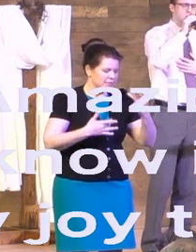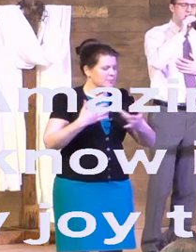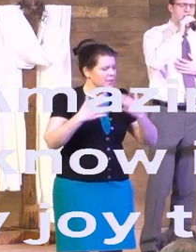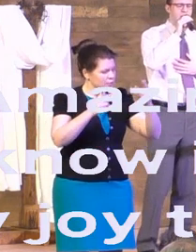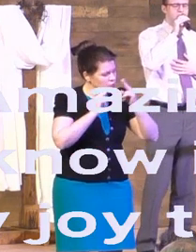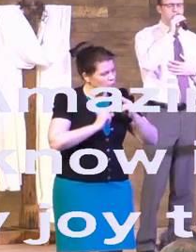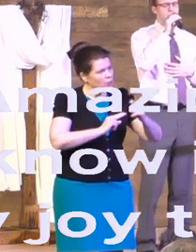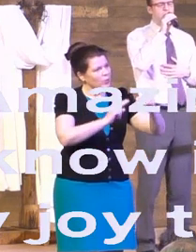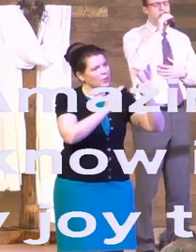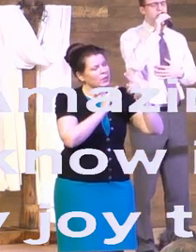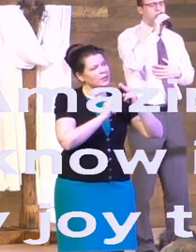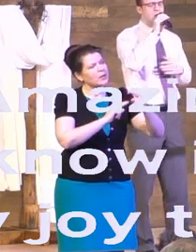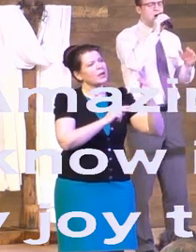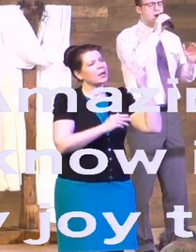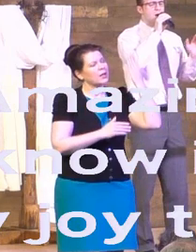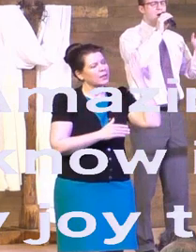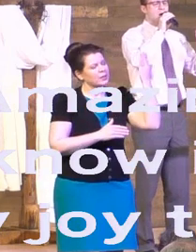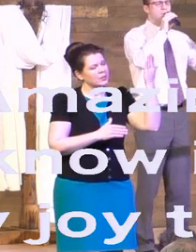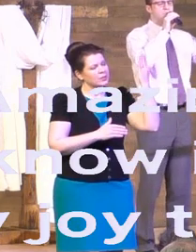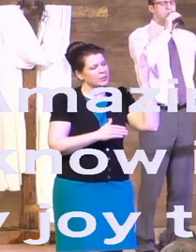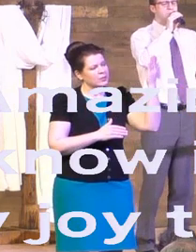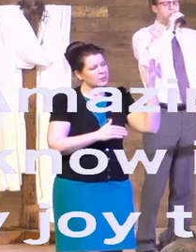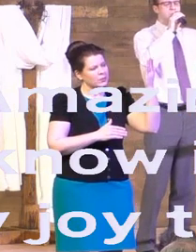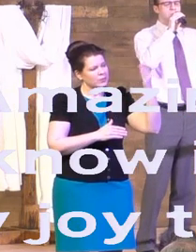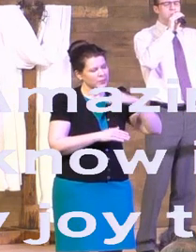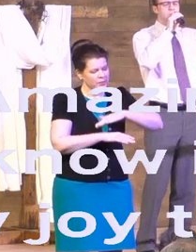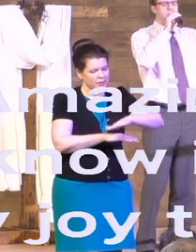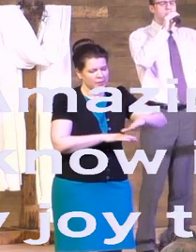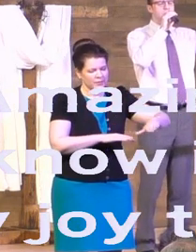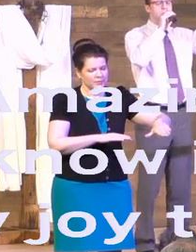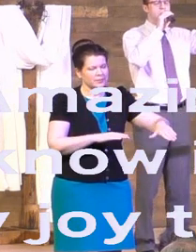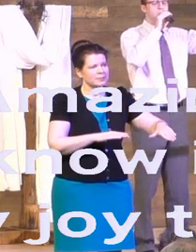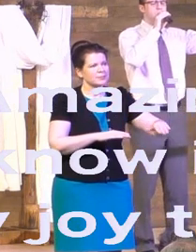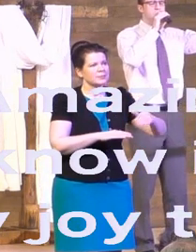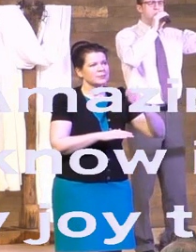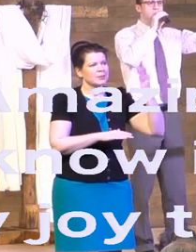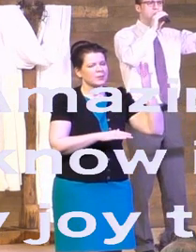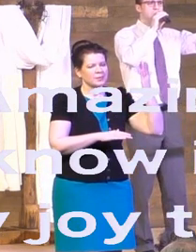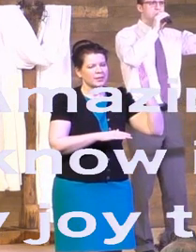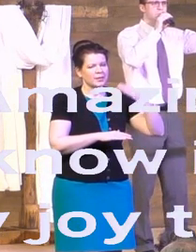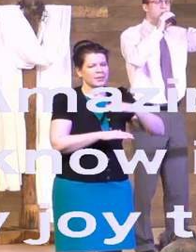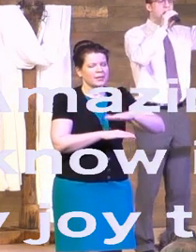It's my joy to honor you.